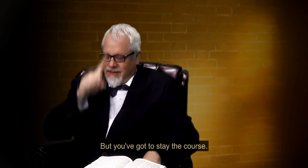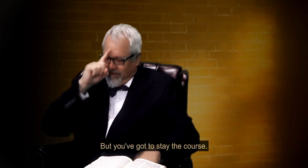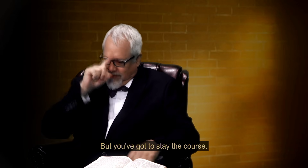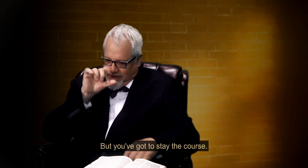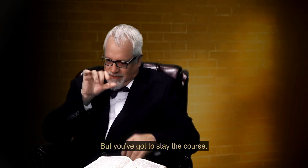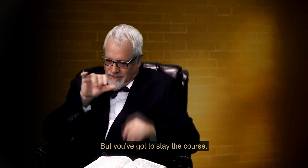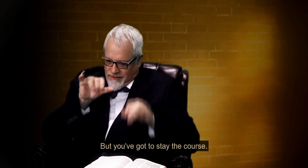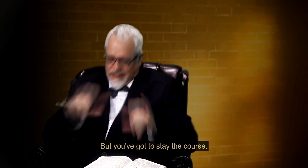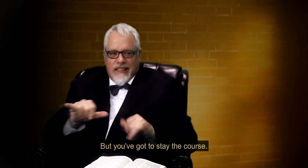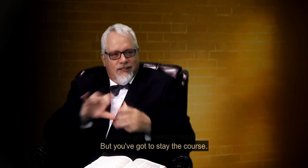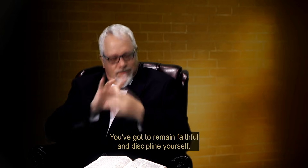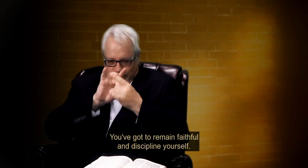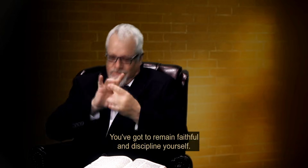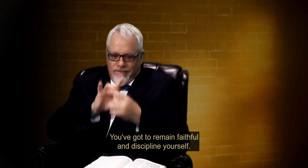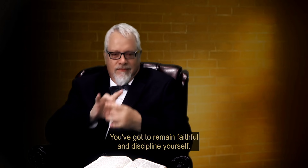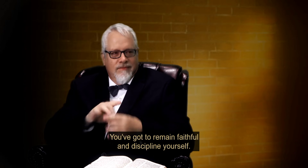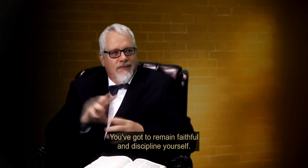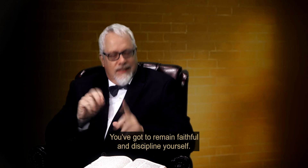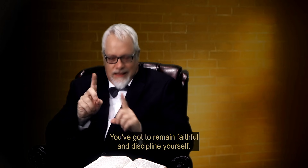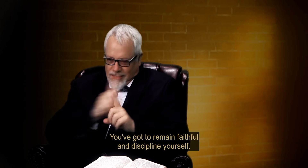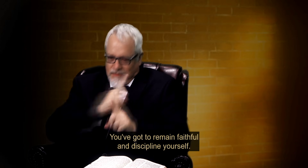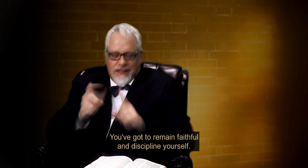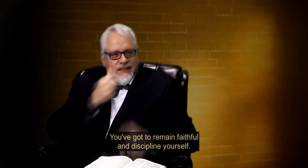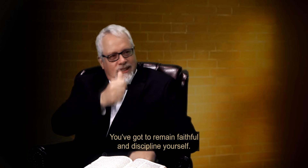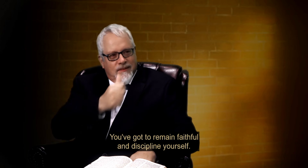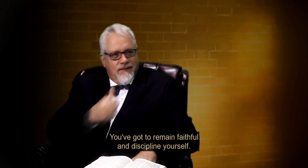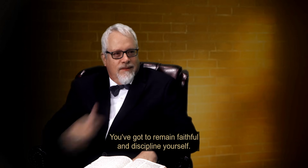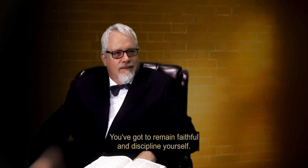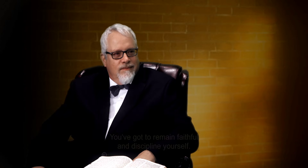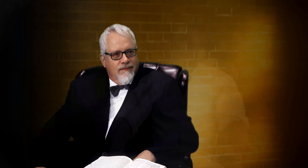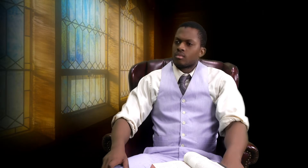to stay the course. You've got to remain faithful and discipline yourself.